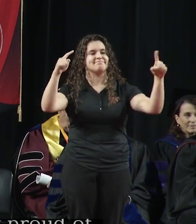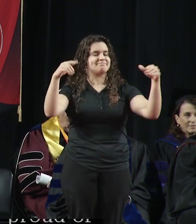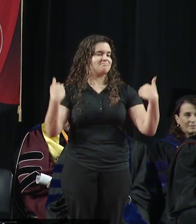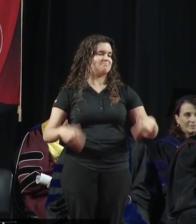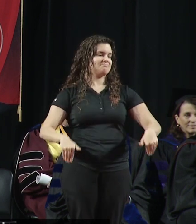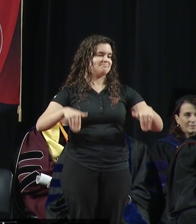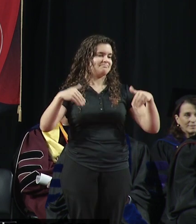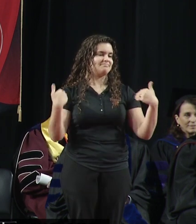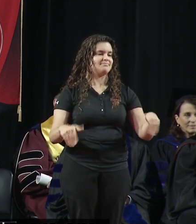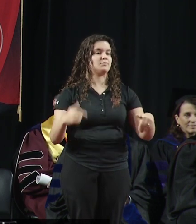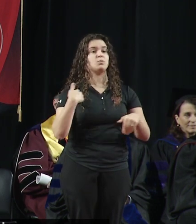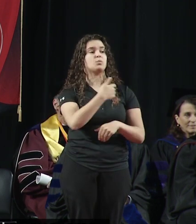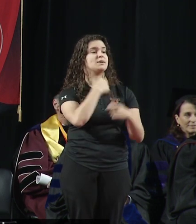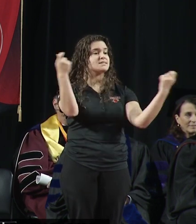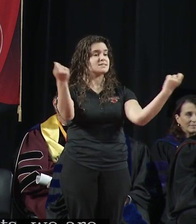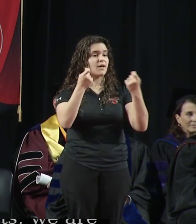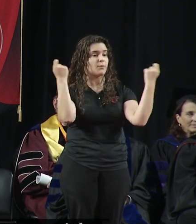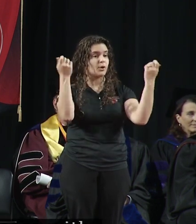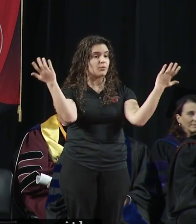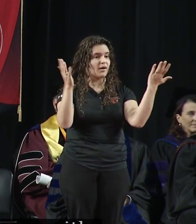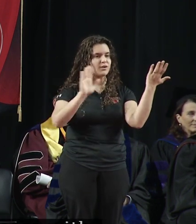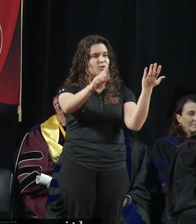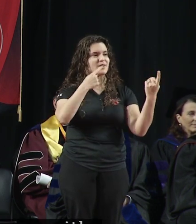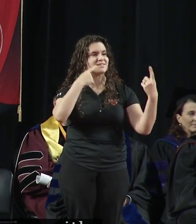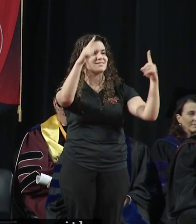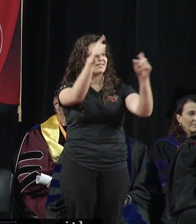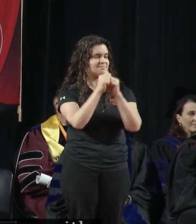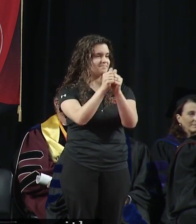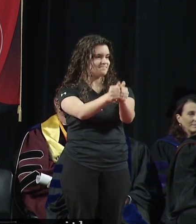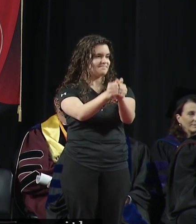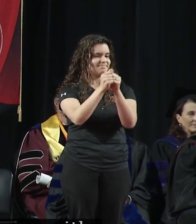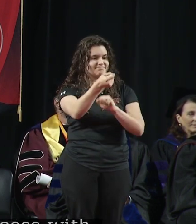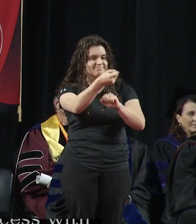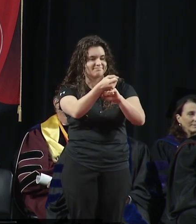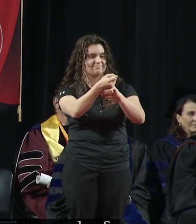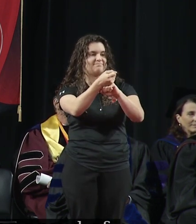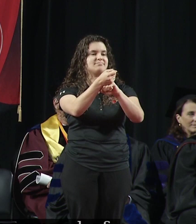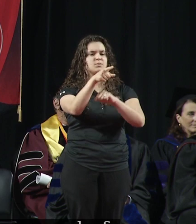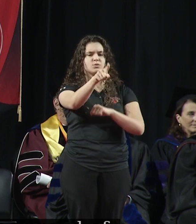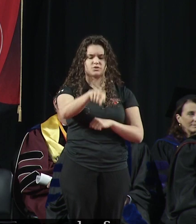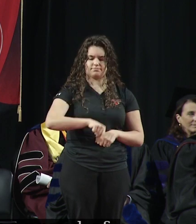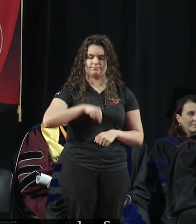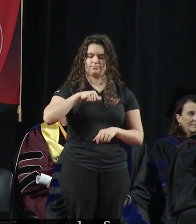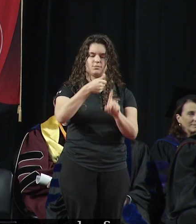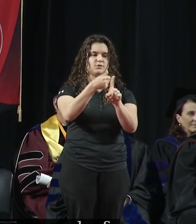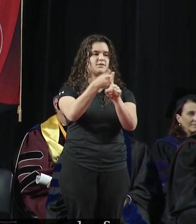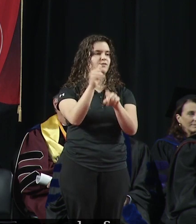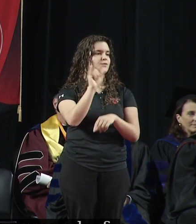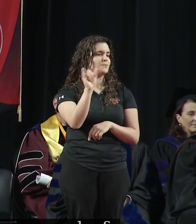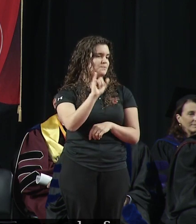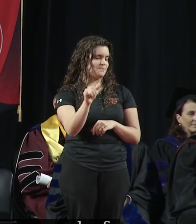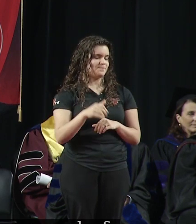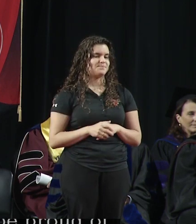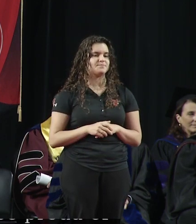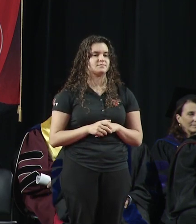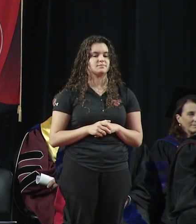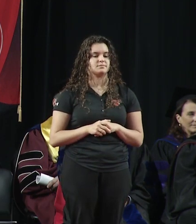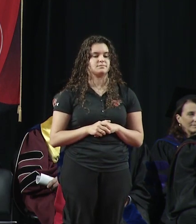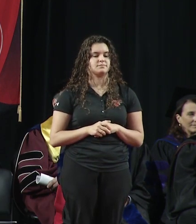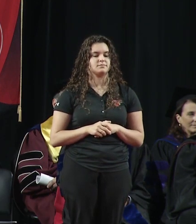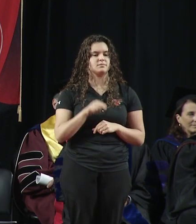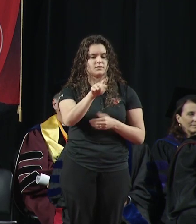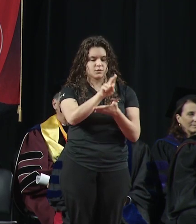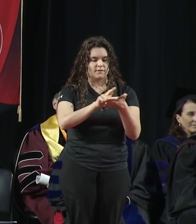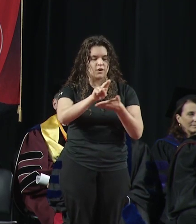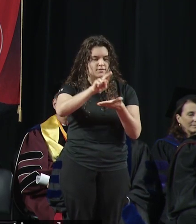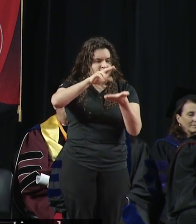are celebrating your success with you, and you should be proud of yourselves. Your university